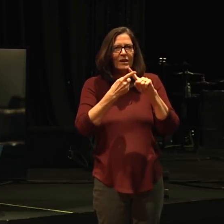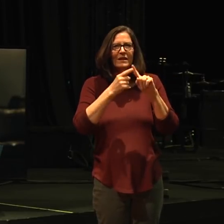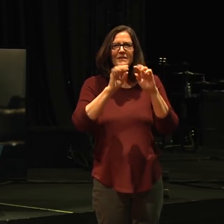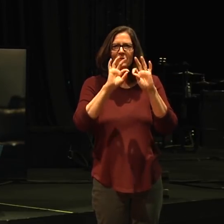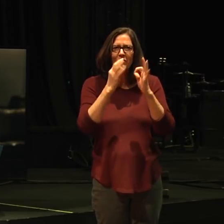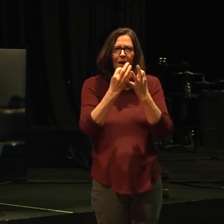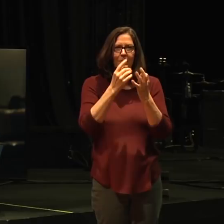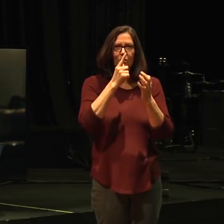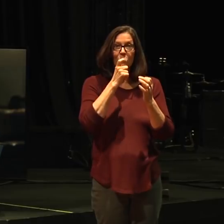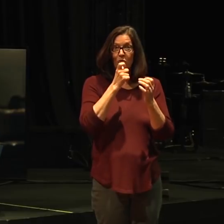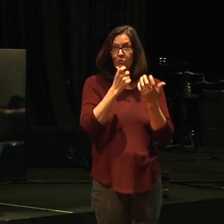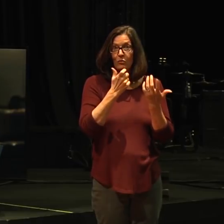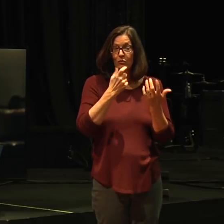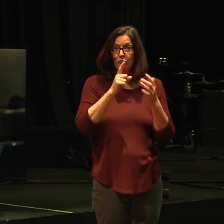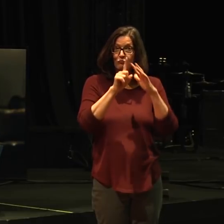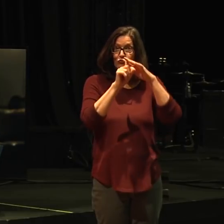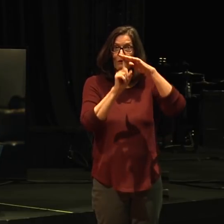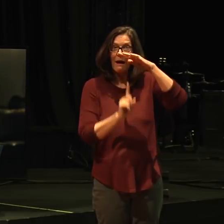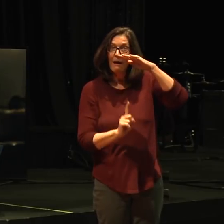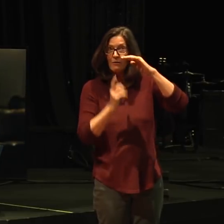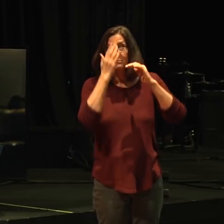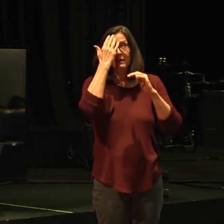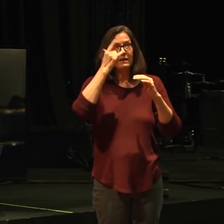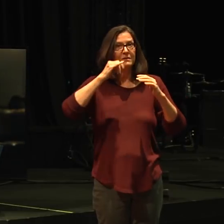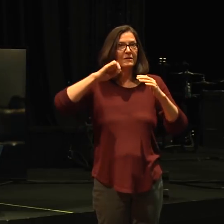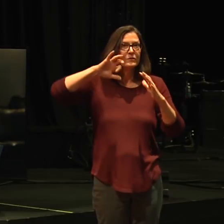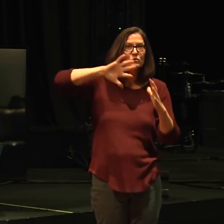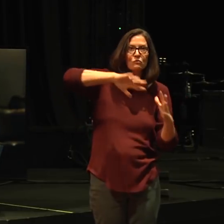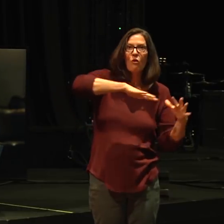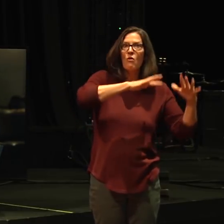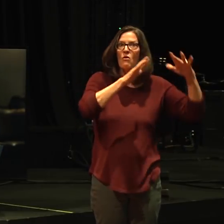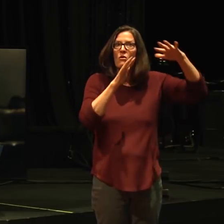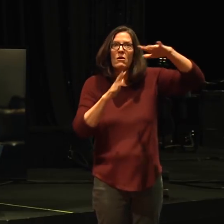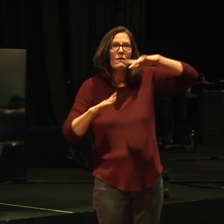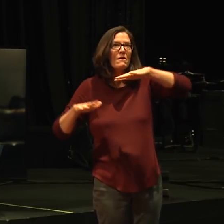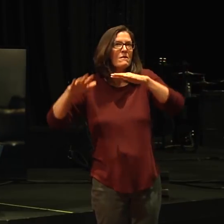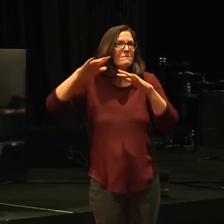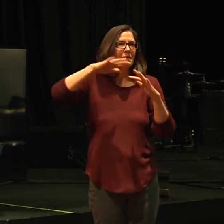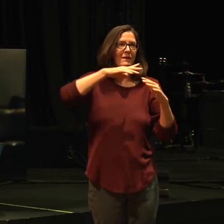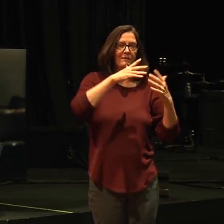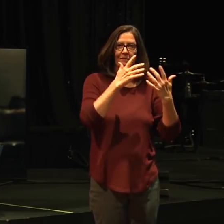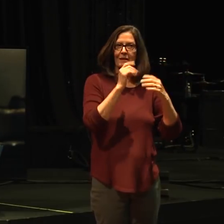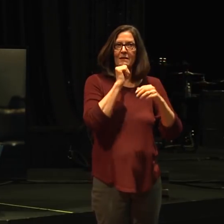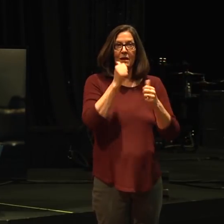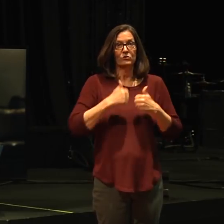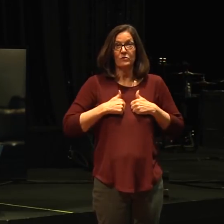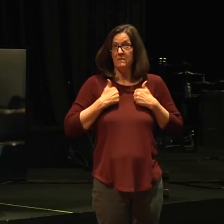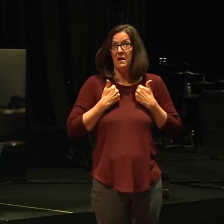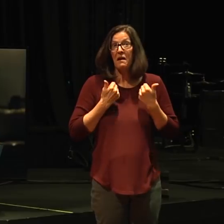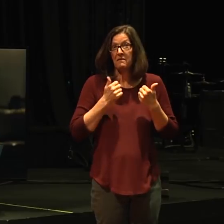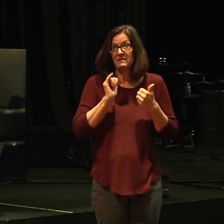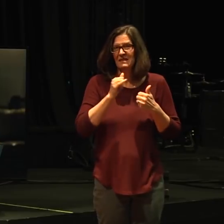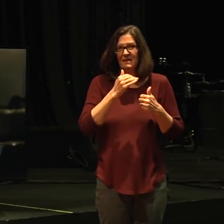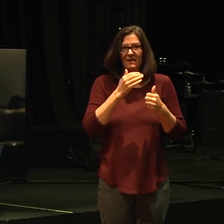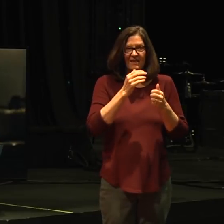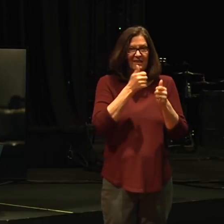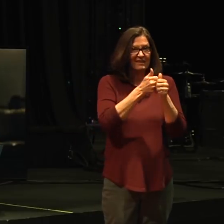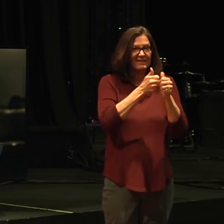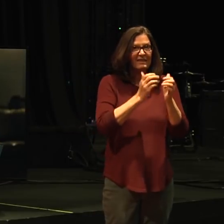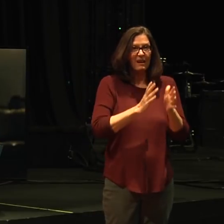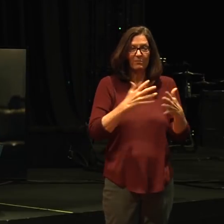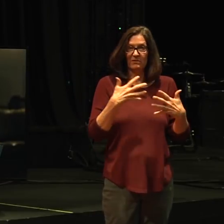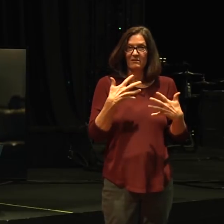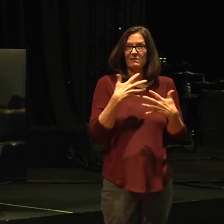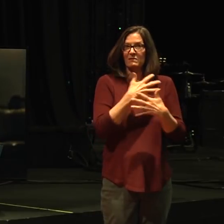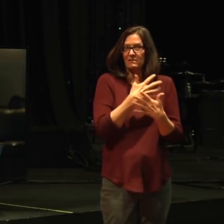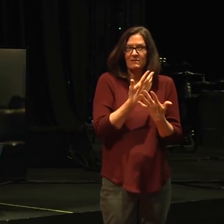bottom of this lake because of storms like this had hit their boat, and they didn't make it back. So this is bad. And you got to think they're